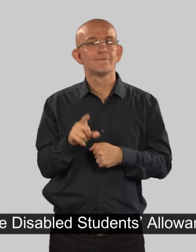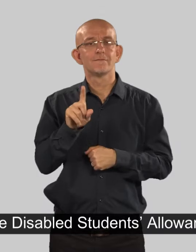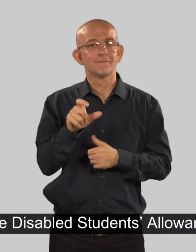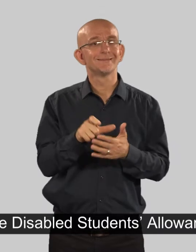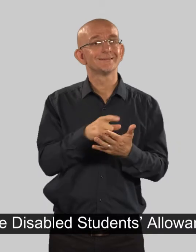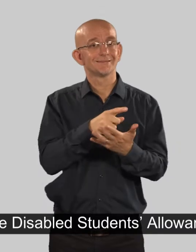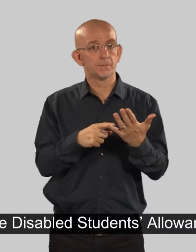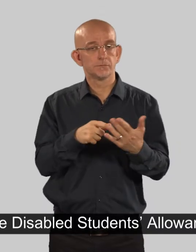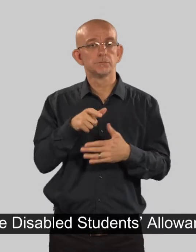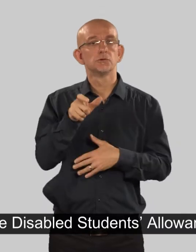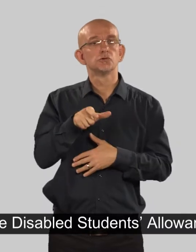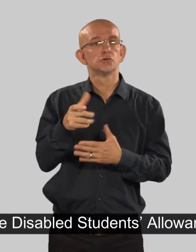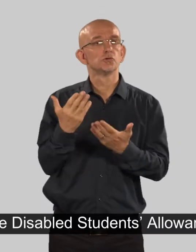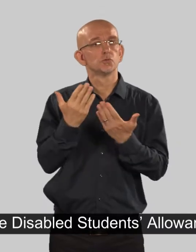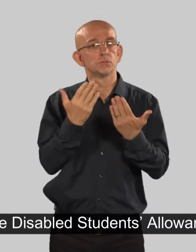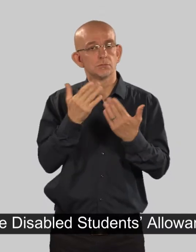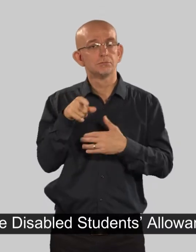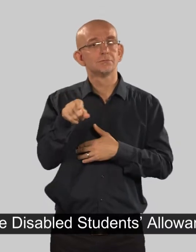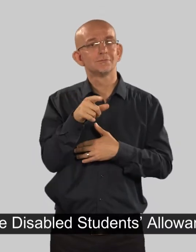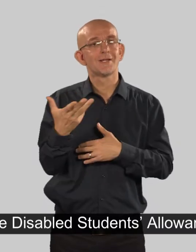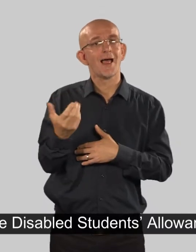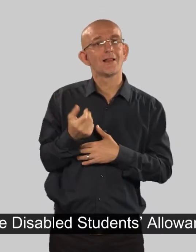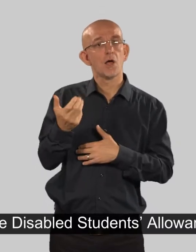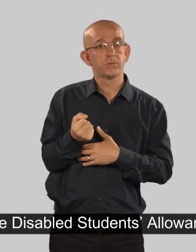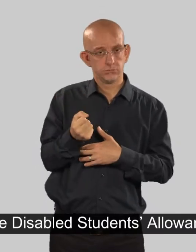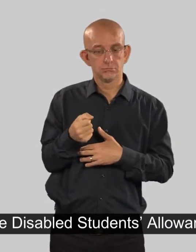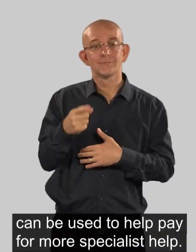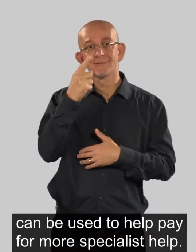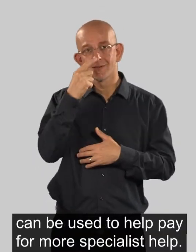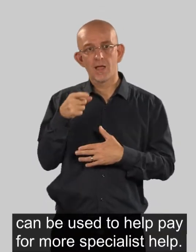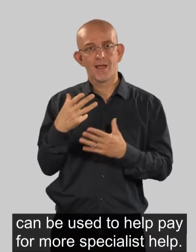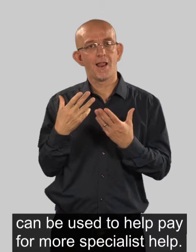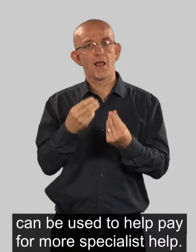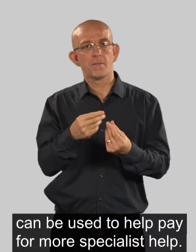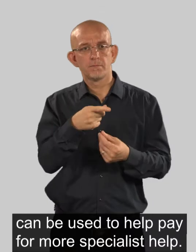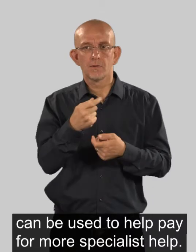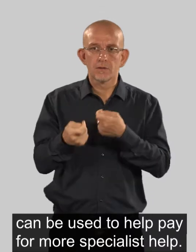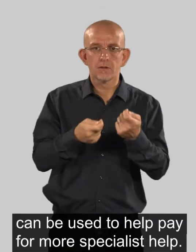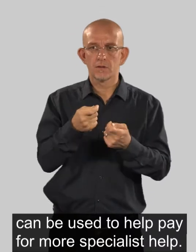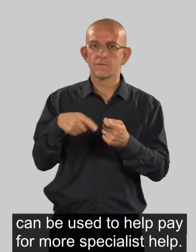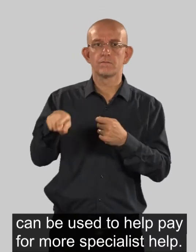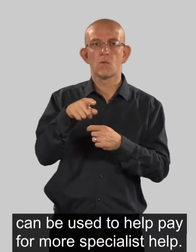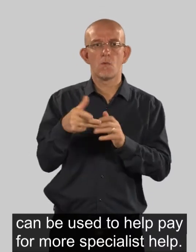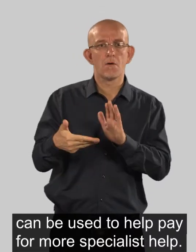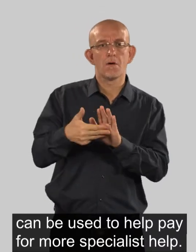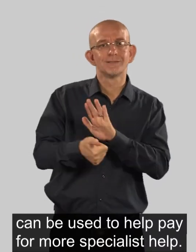The disabled student's allowance can be used to help pay for more specialist help.